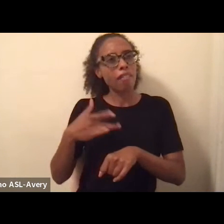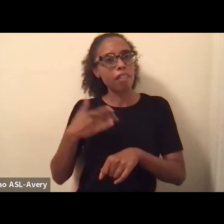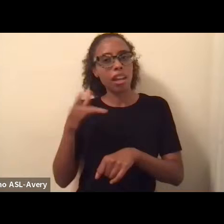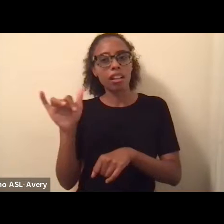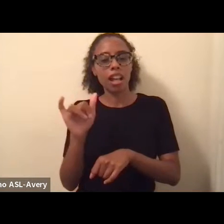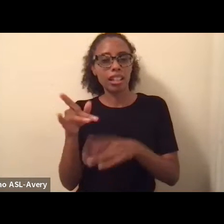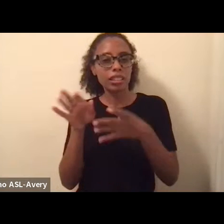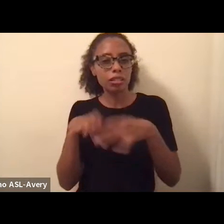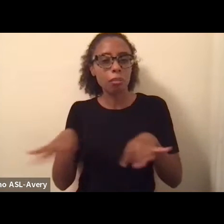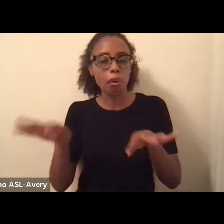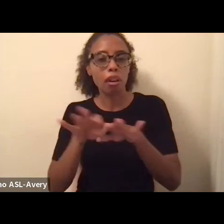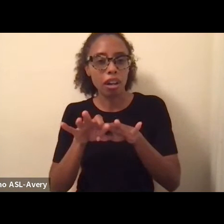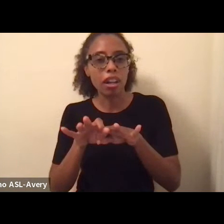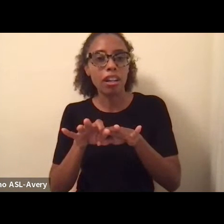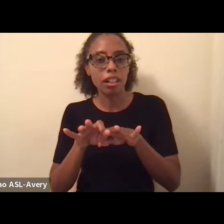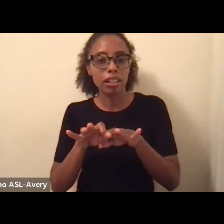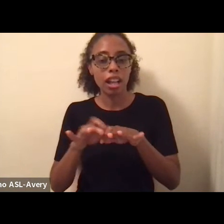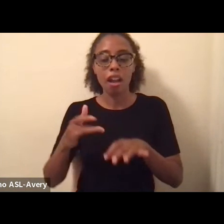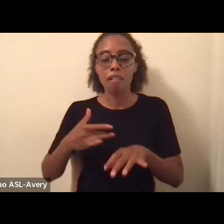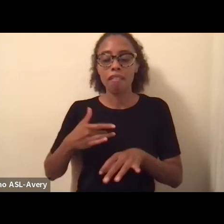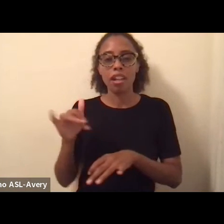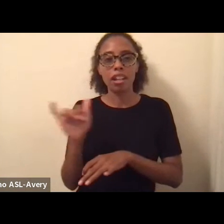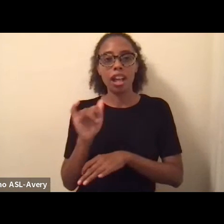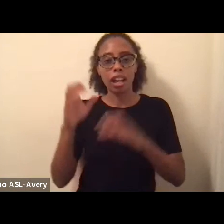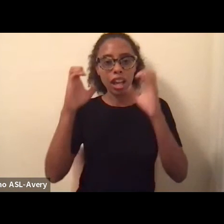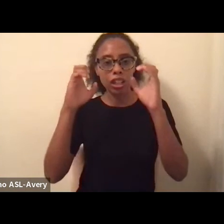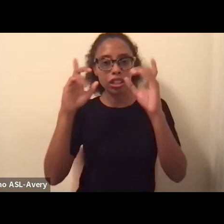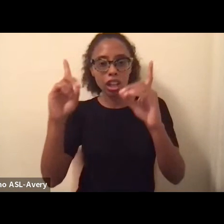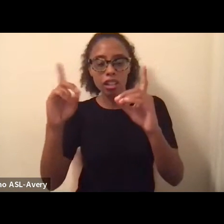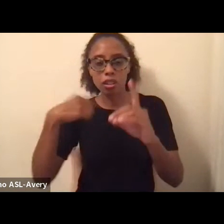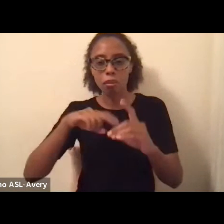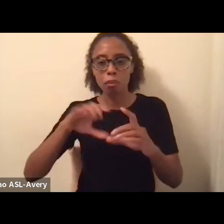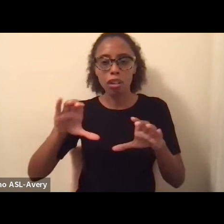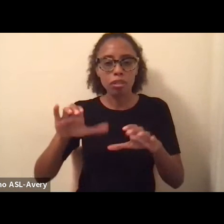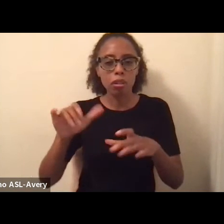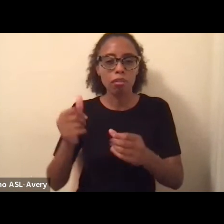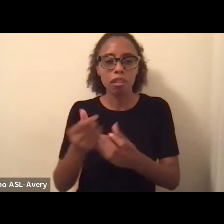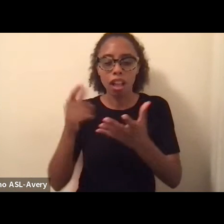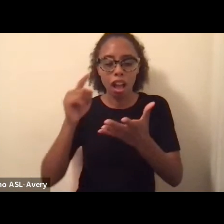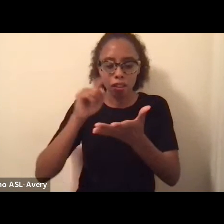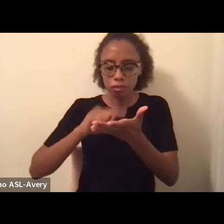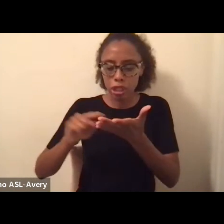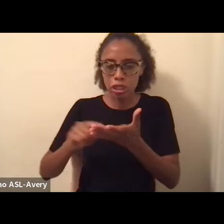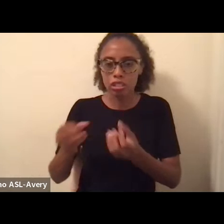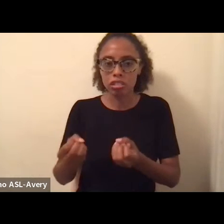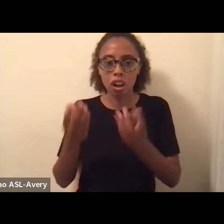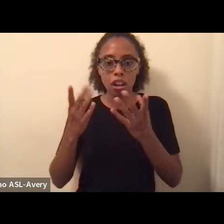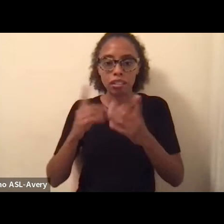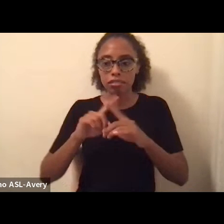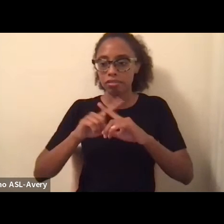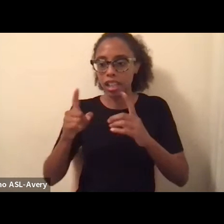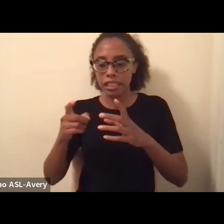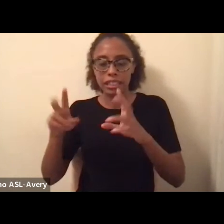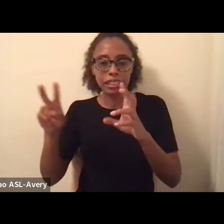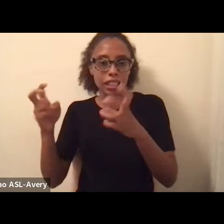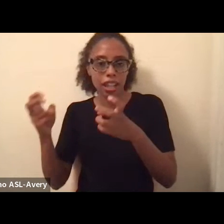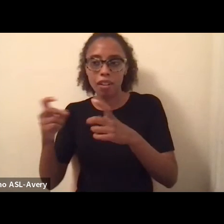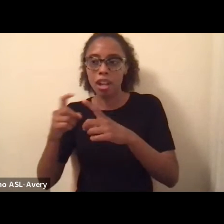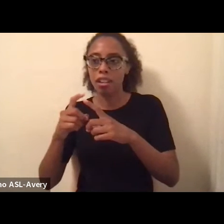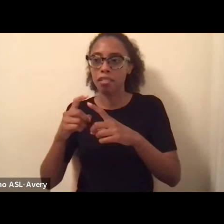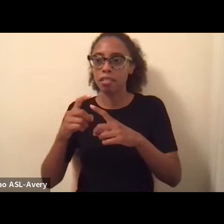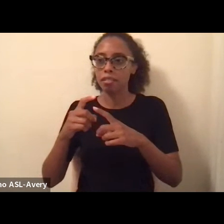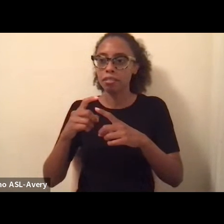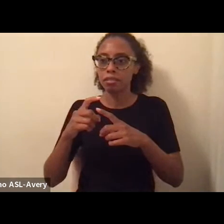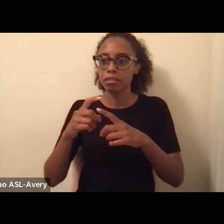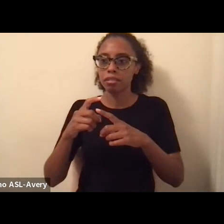like academia, we do a lot of research on a lot of things and it makes the journals, but it never really makes the community